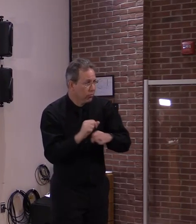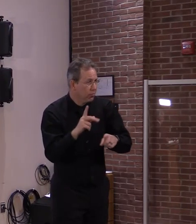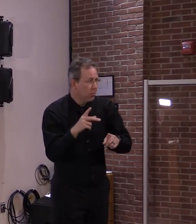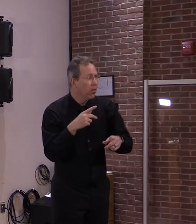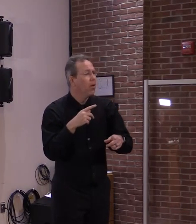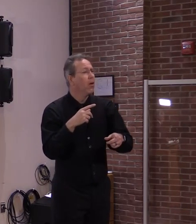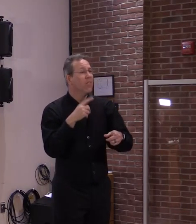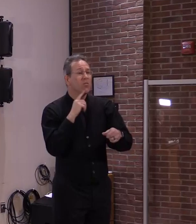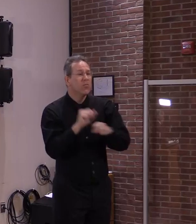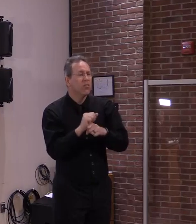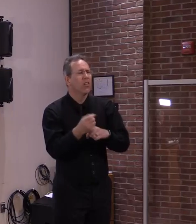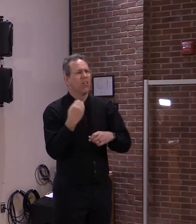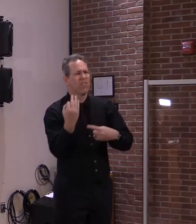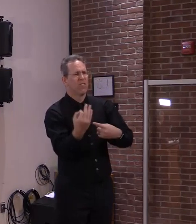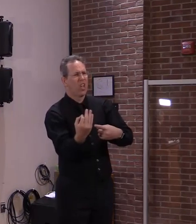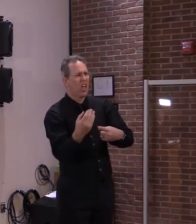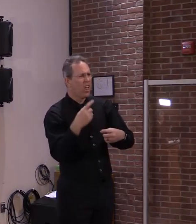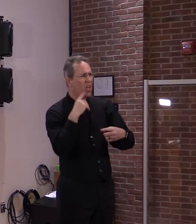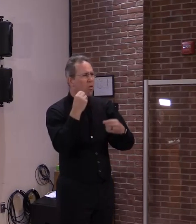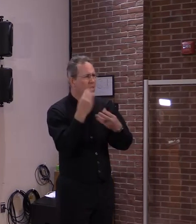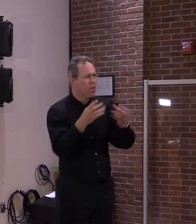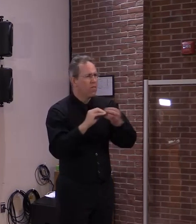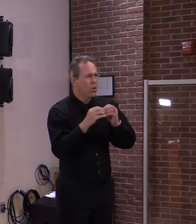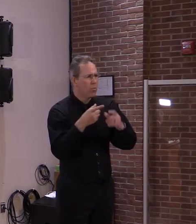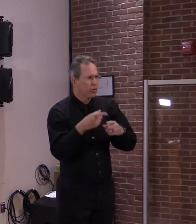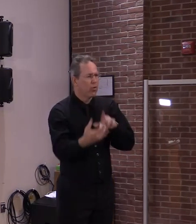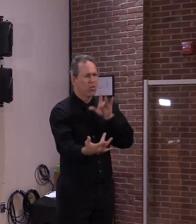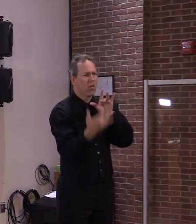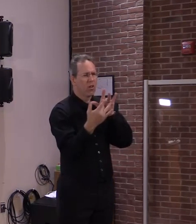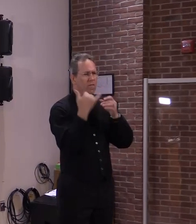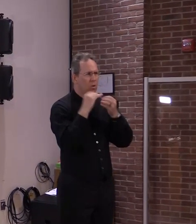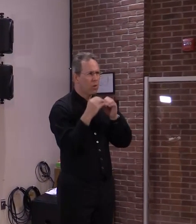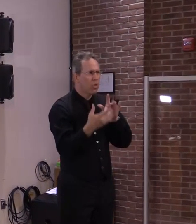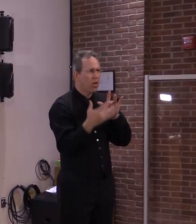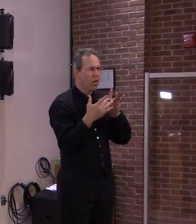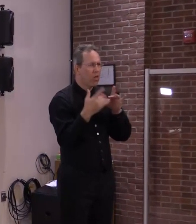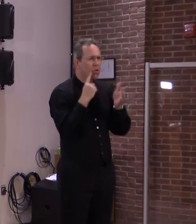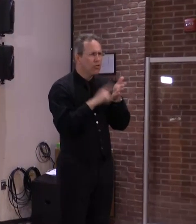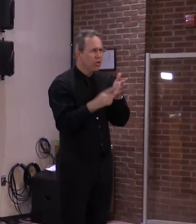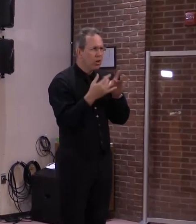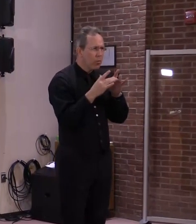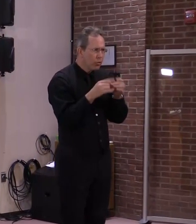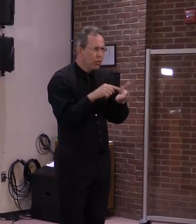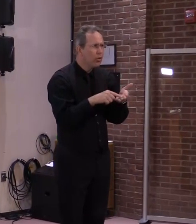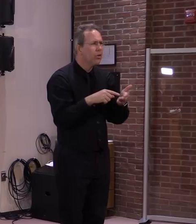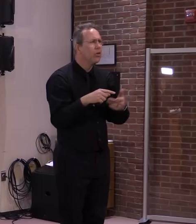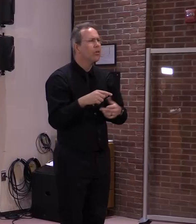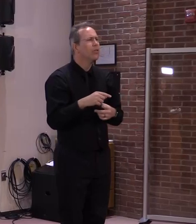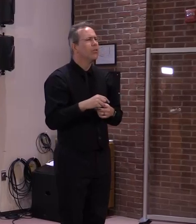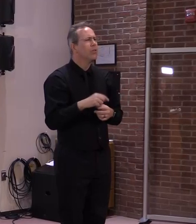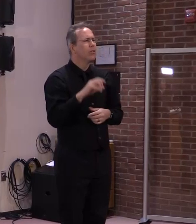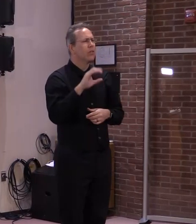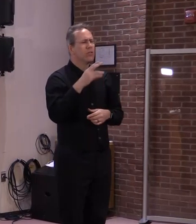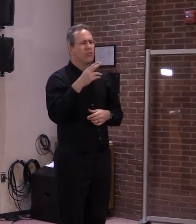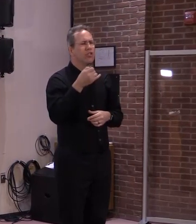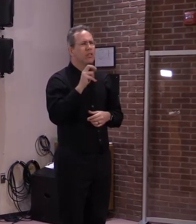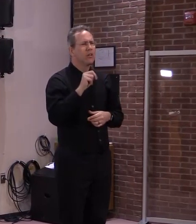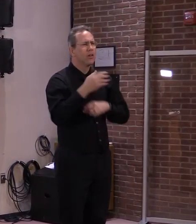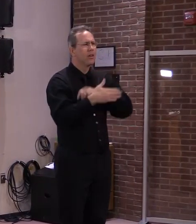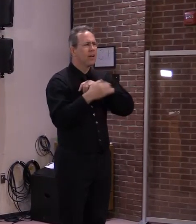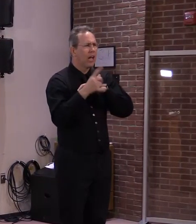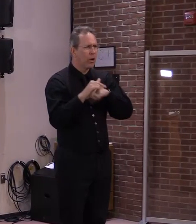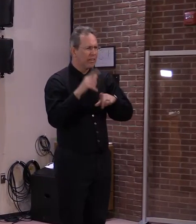of my head, the phone number that they should call. I know in Chittenden County we had a little bit of backlog that we're working through right now,